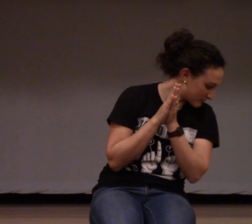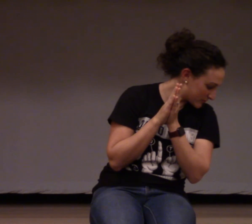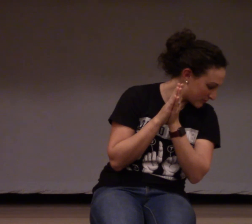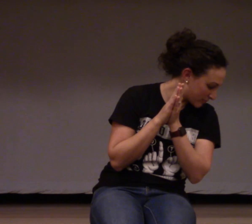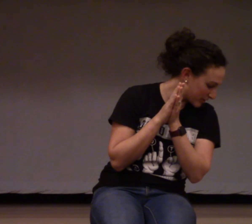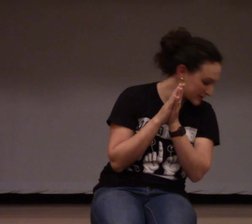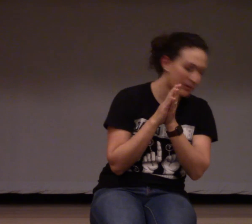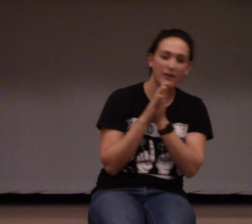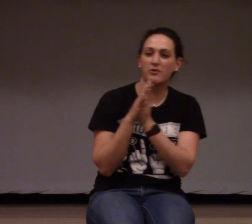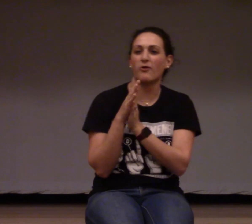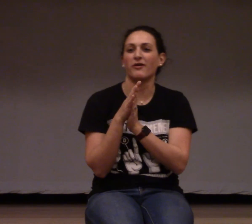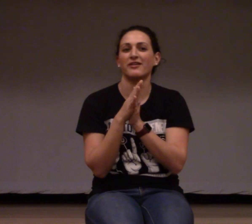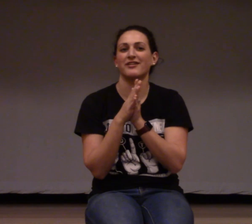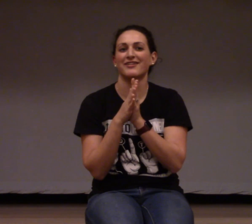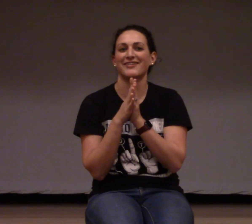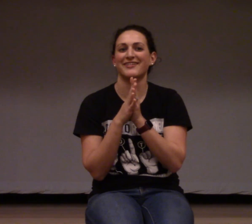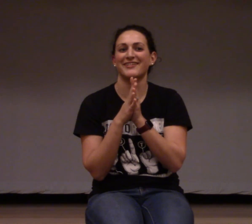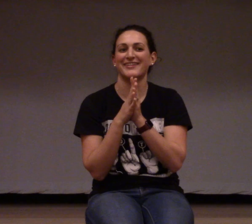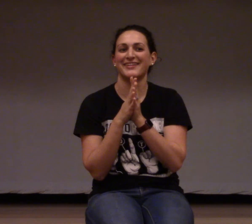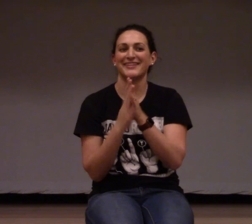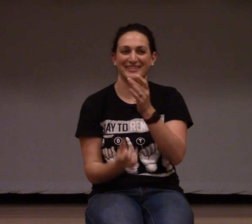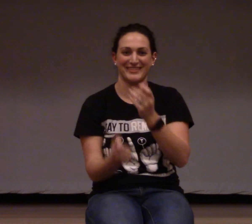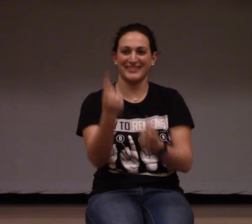Losing my place. Popcorn.